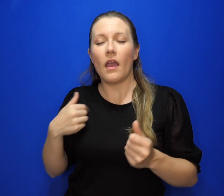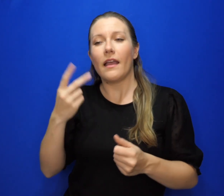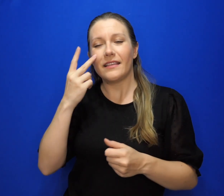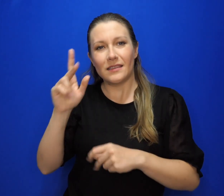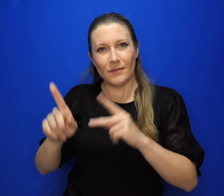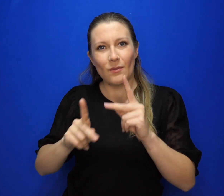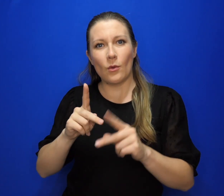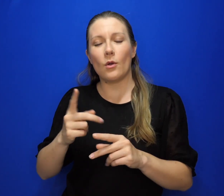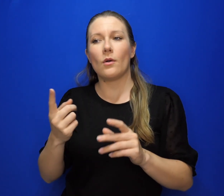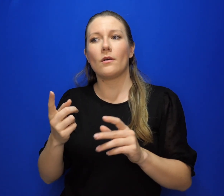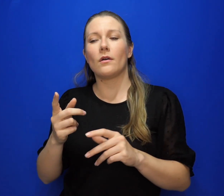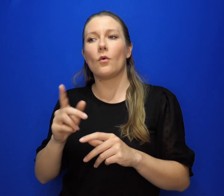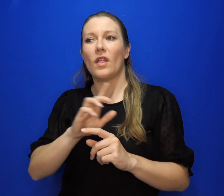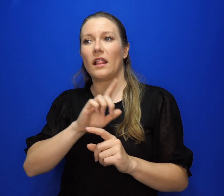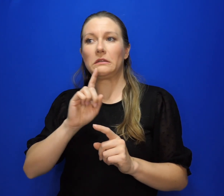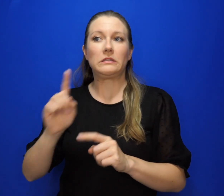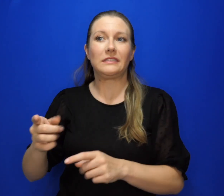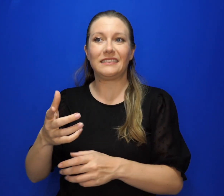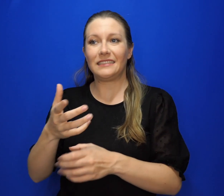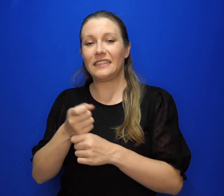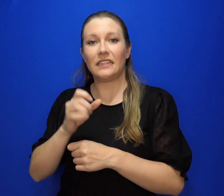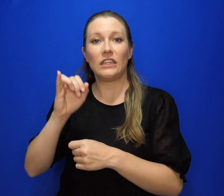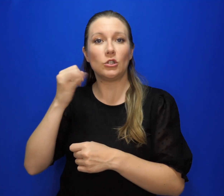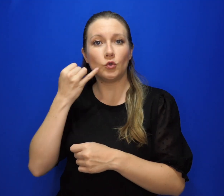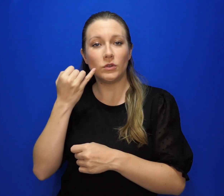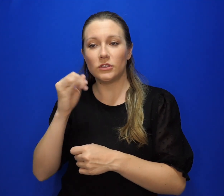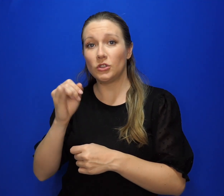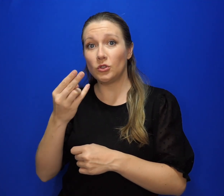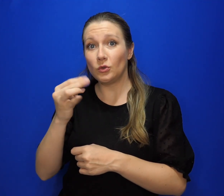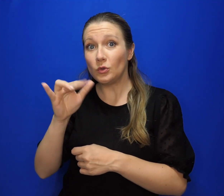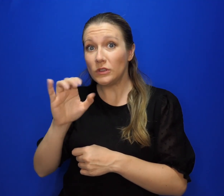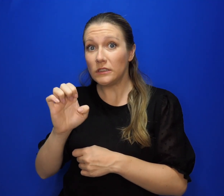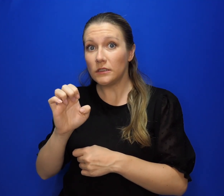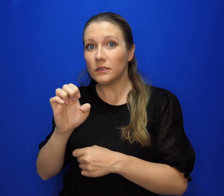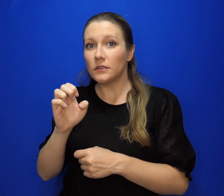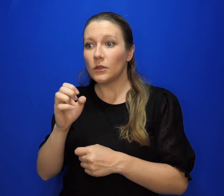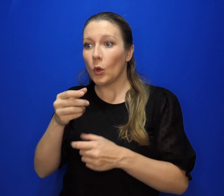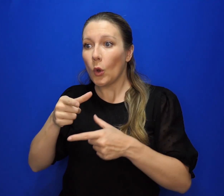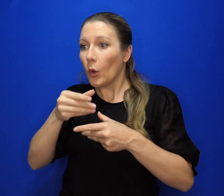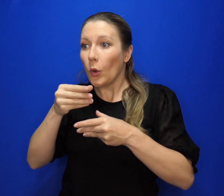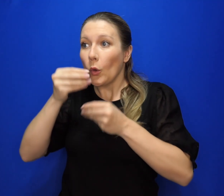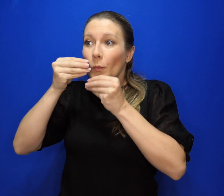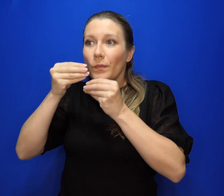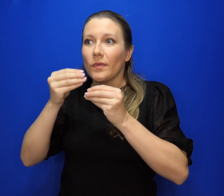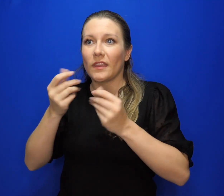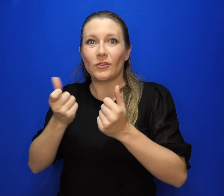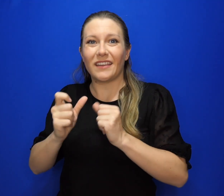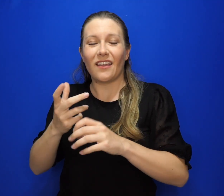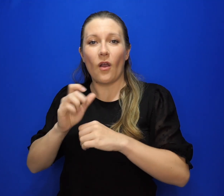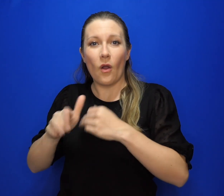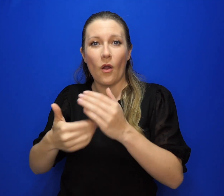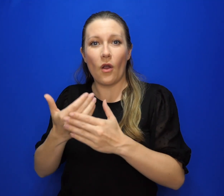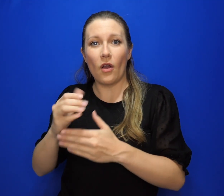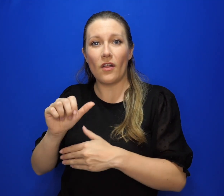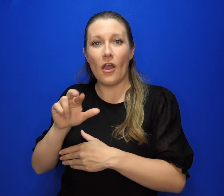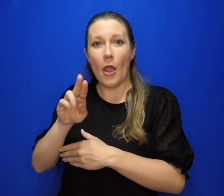juice and they start panicking and trying to get all the carbs from the juice. But I'm going to tell you can get what I call juice sick if you do that,